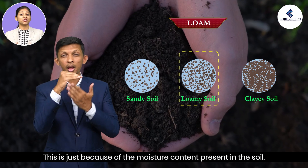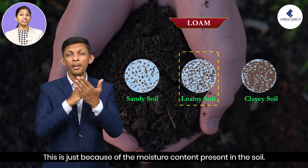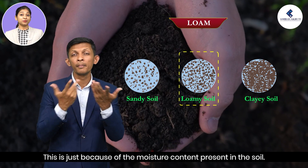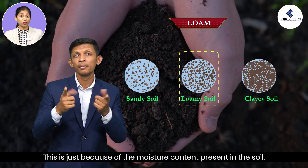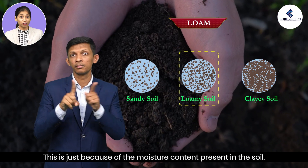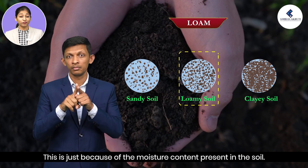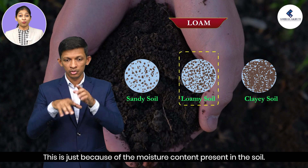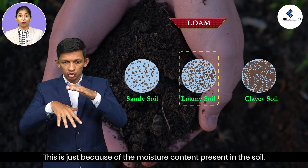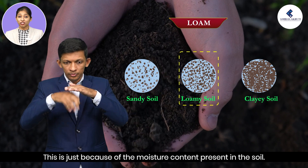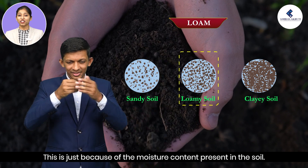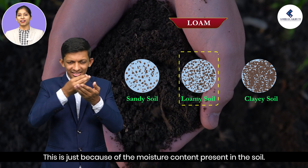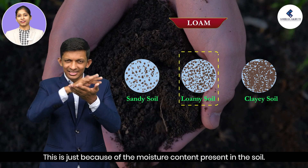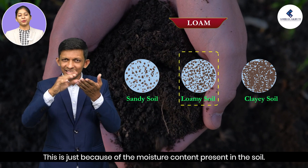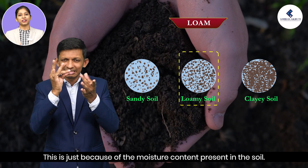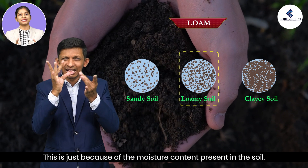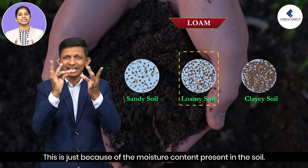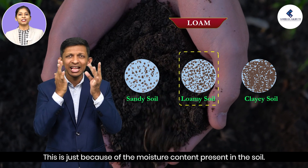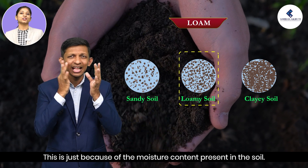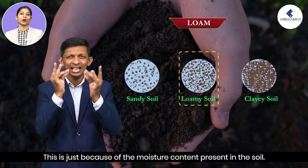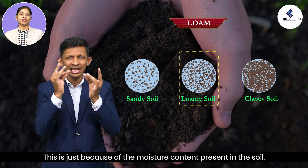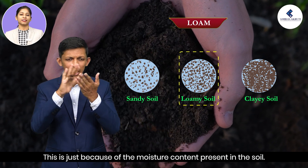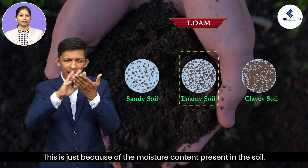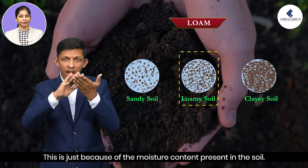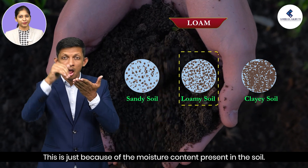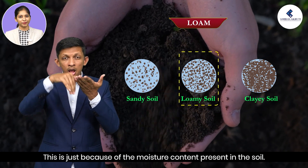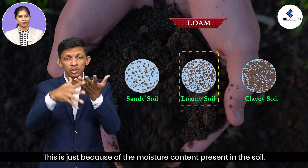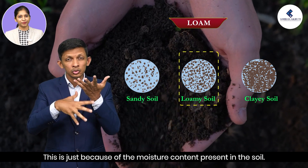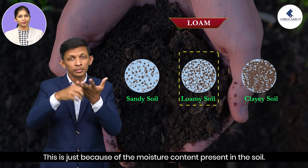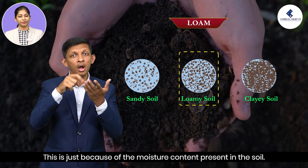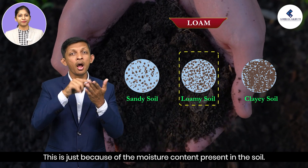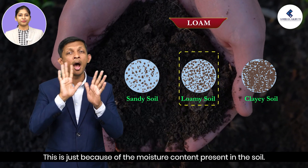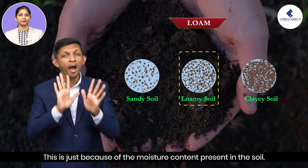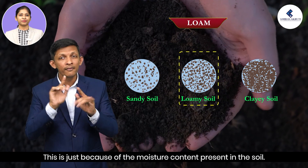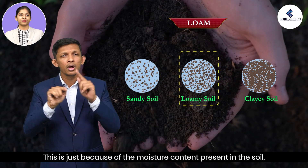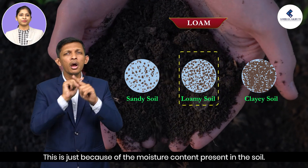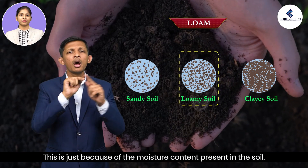This is just because of the moisture content present in the soil.